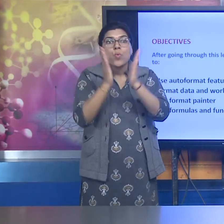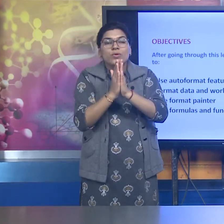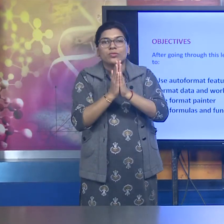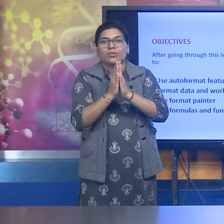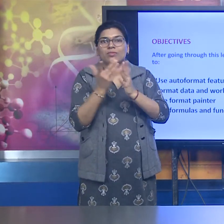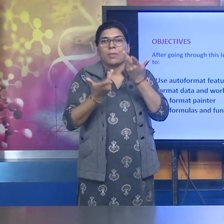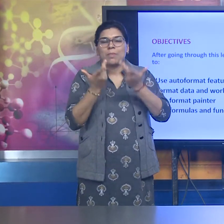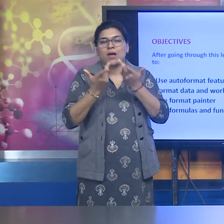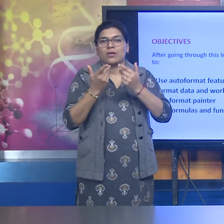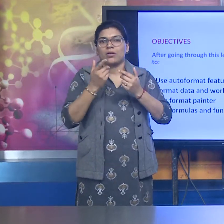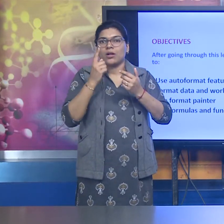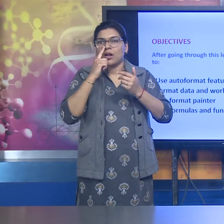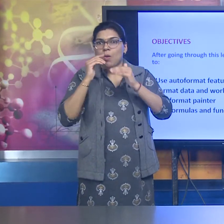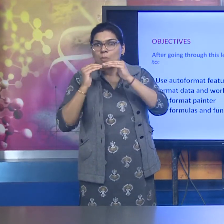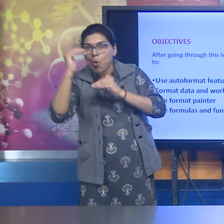and